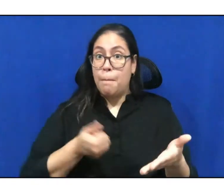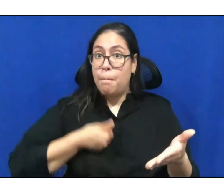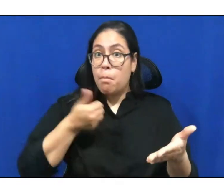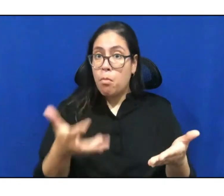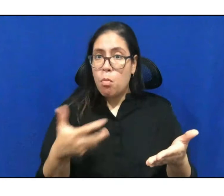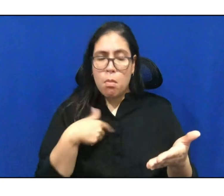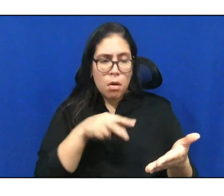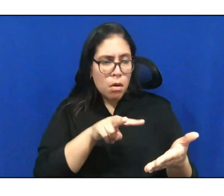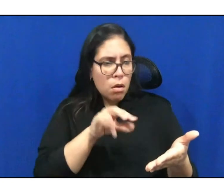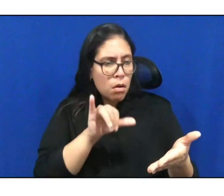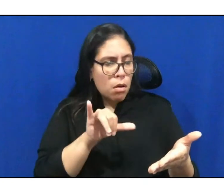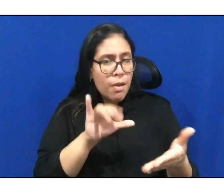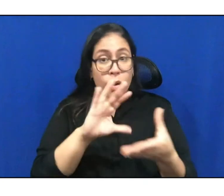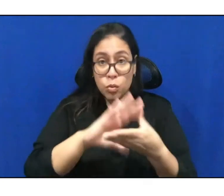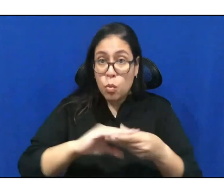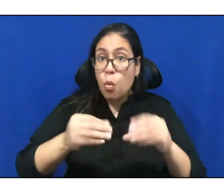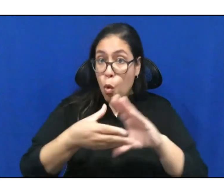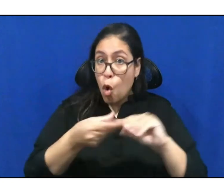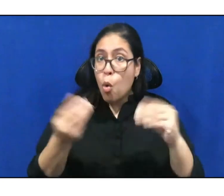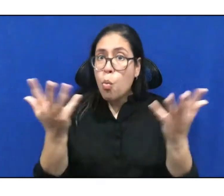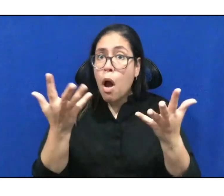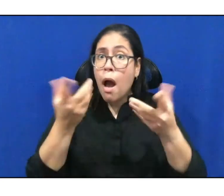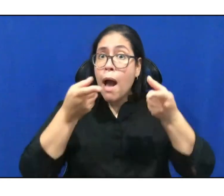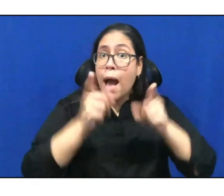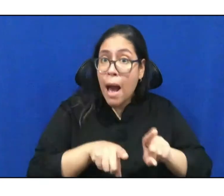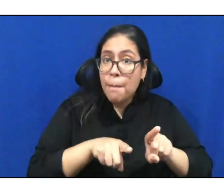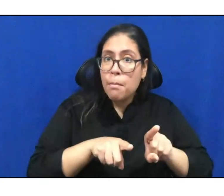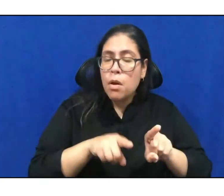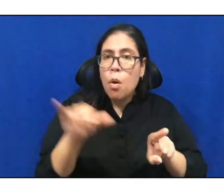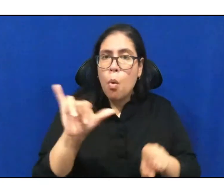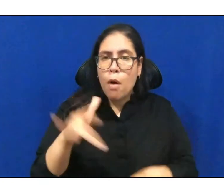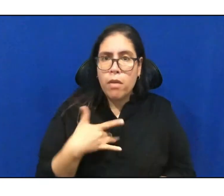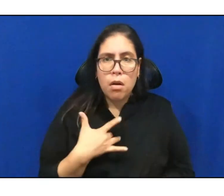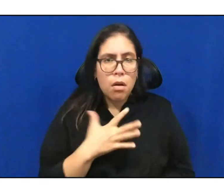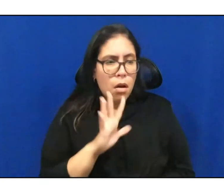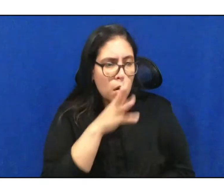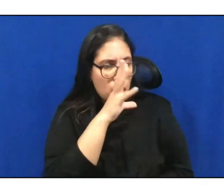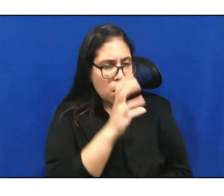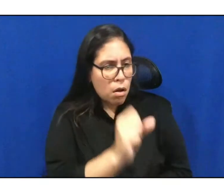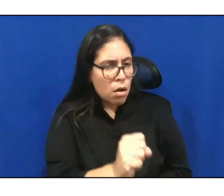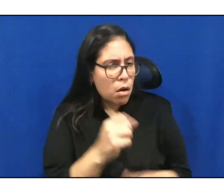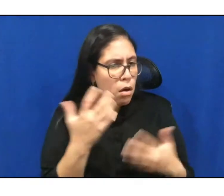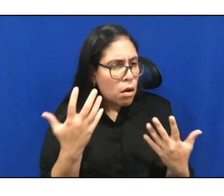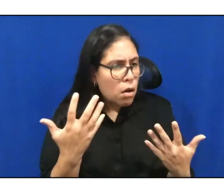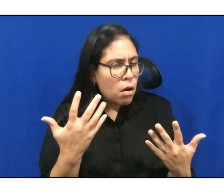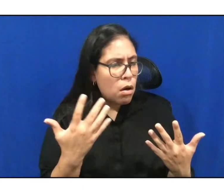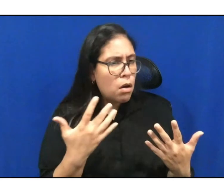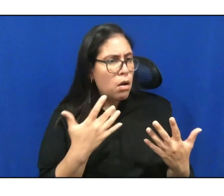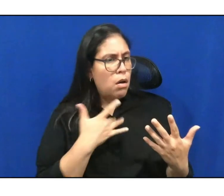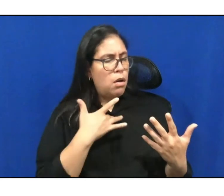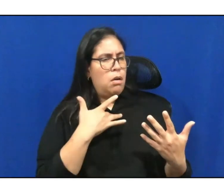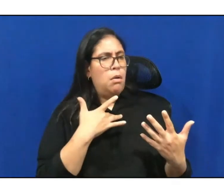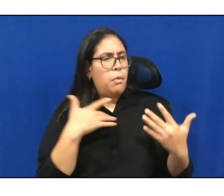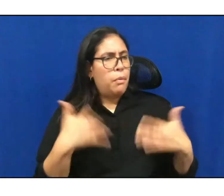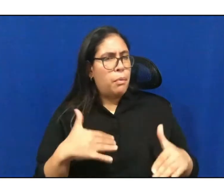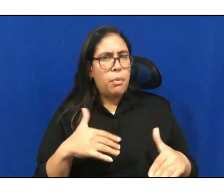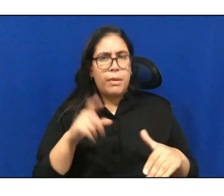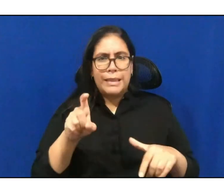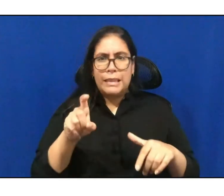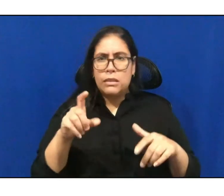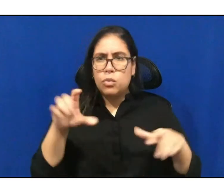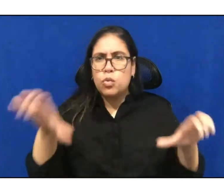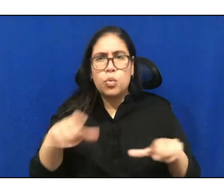the story, but we're also being compelled to move, to act, to